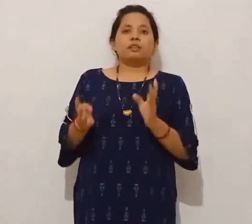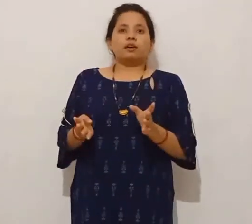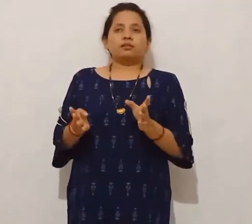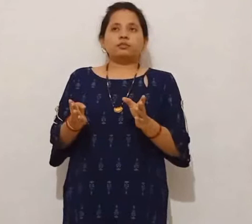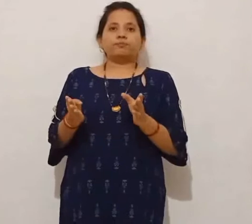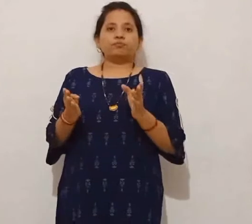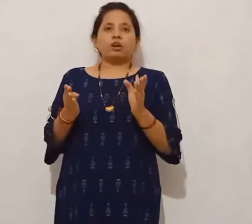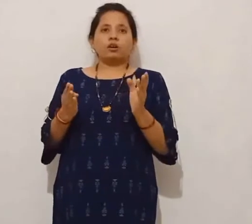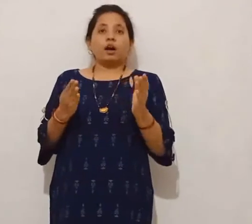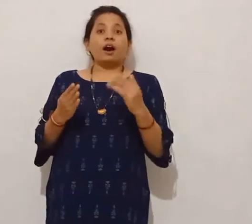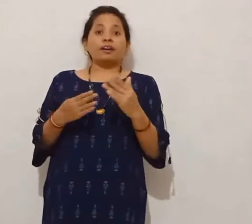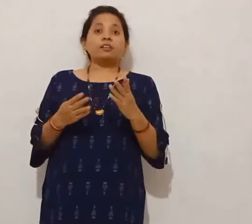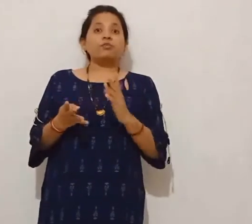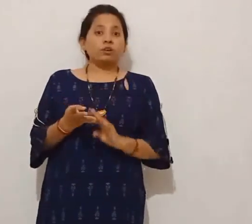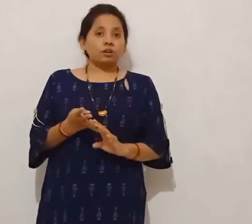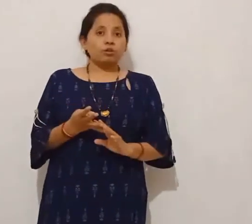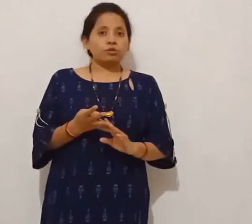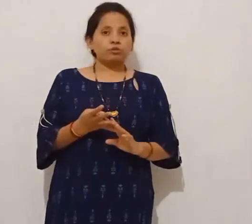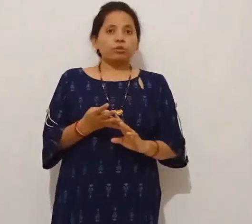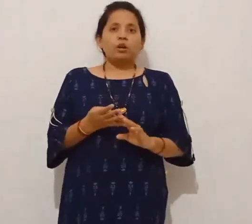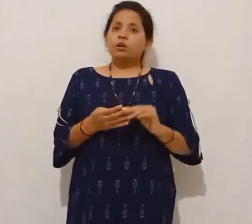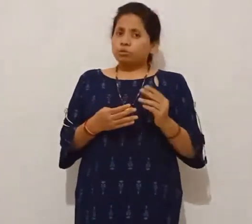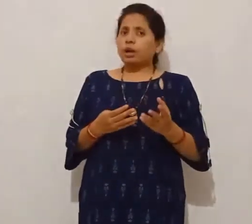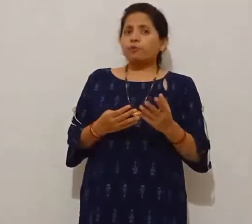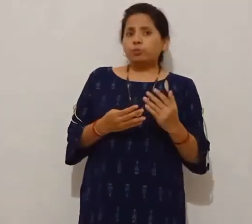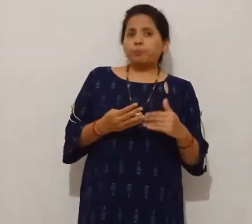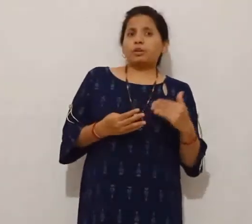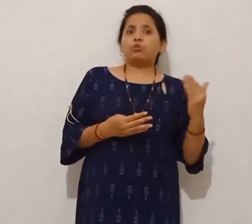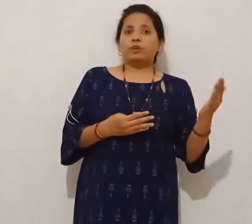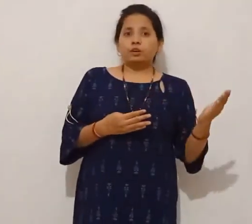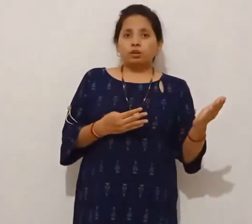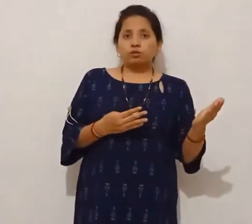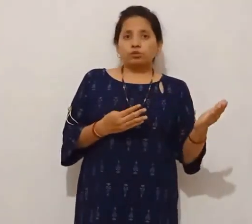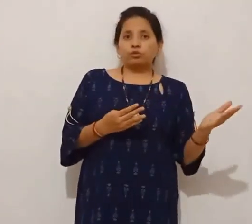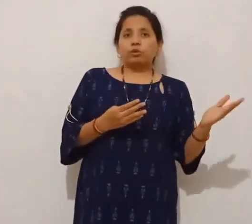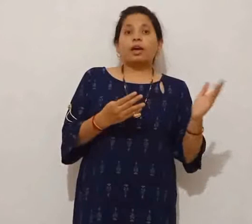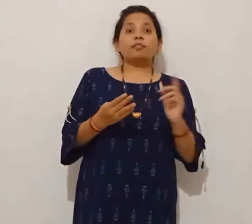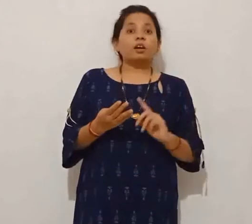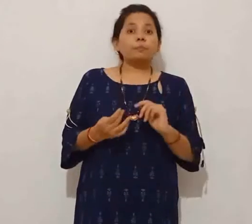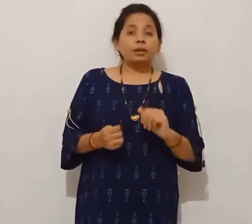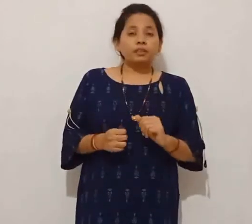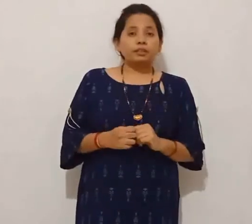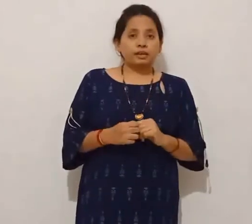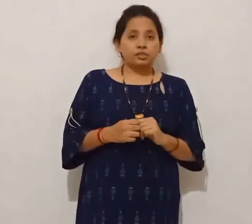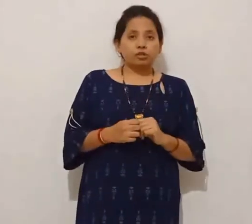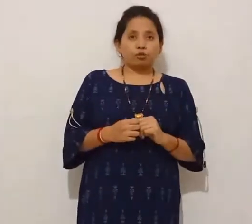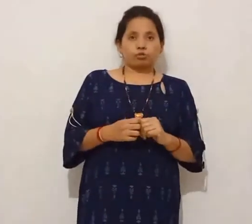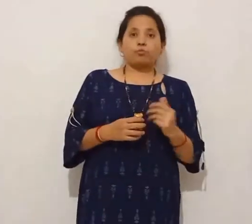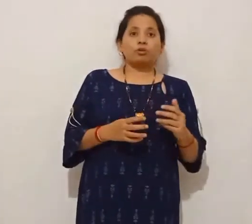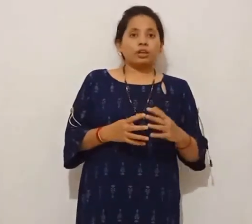are hire the worker also. So they have to pay to worker also, and they are paying the taxes also, more